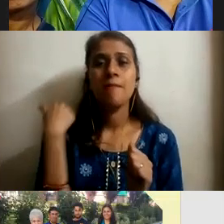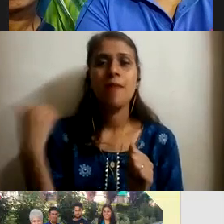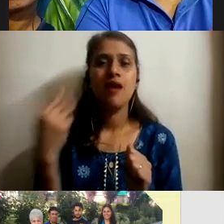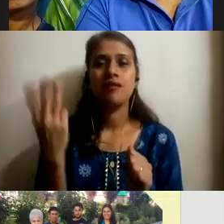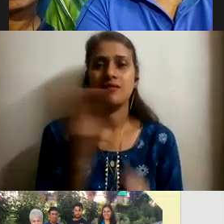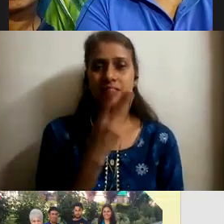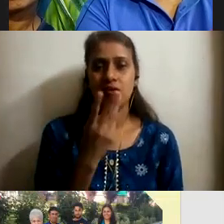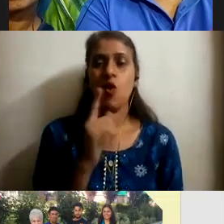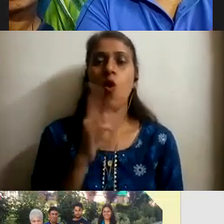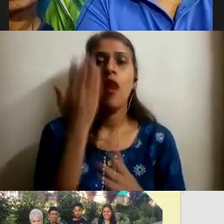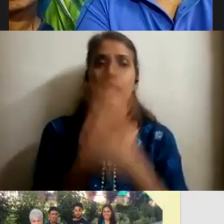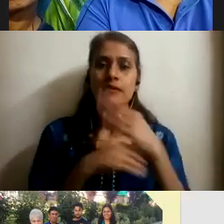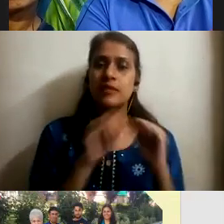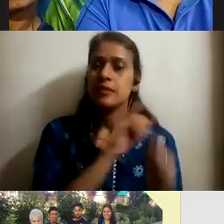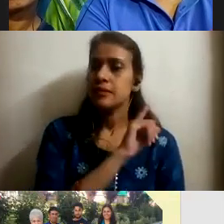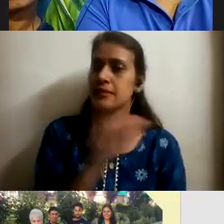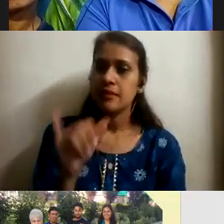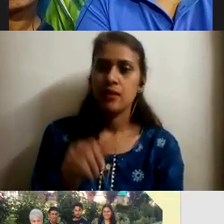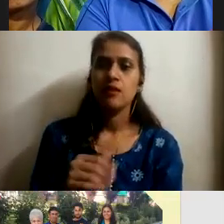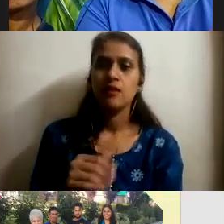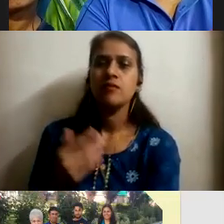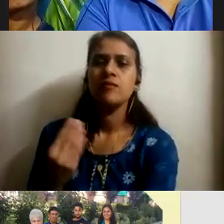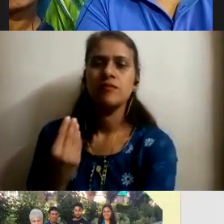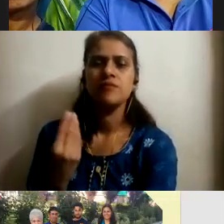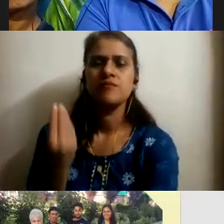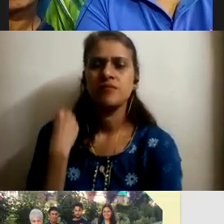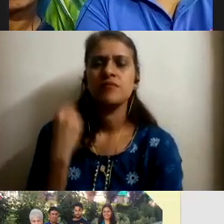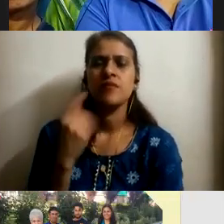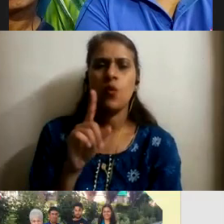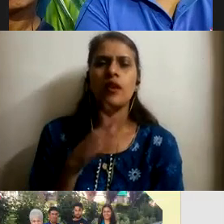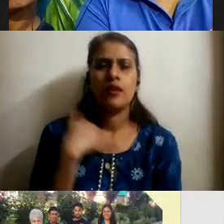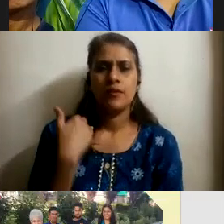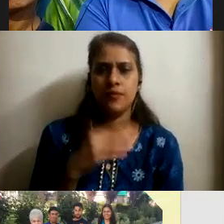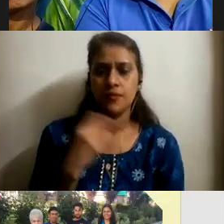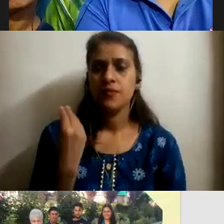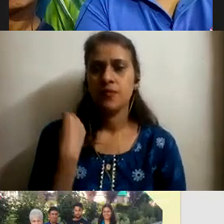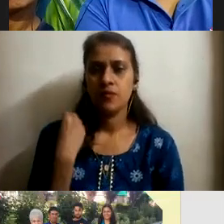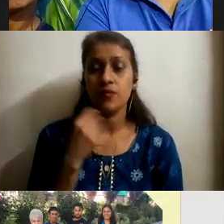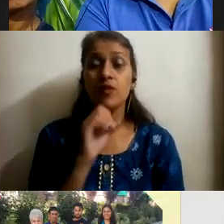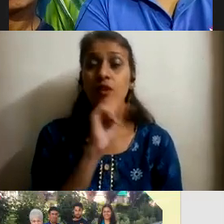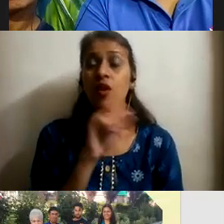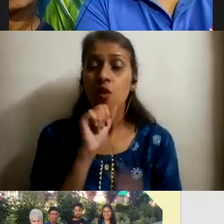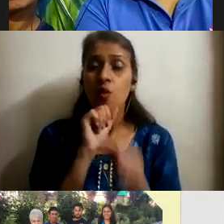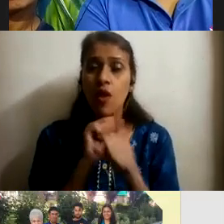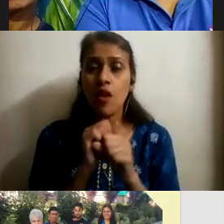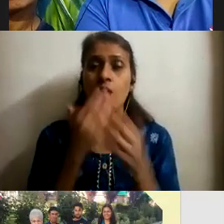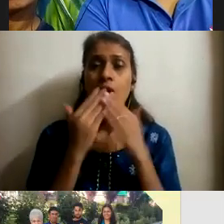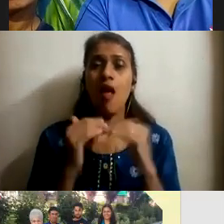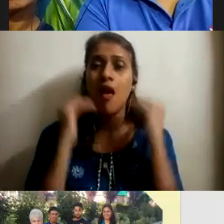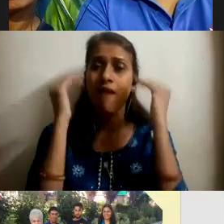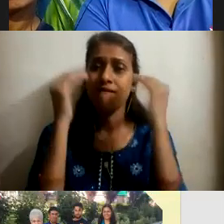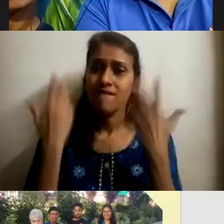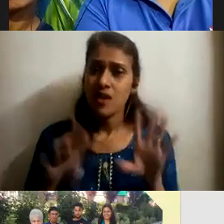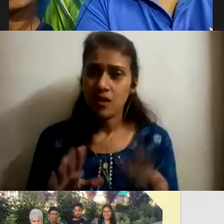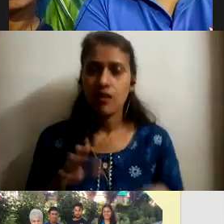muscular dystrophy, or one of them recently passed away. And he has done his postgraduate with no job, and that's